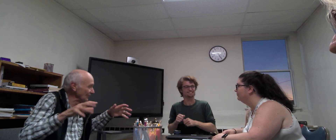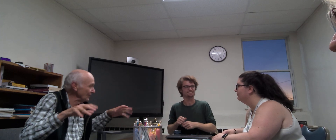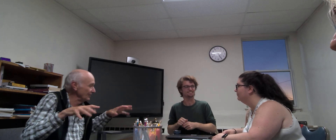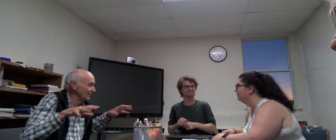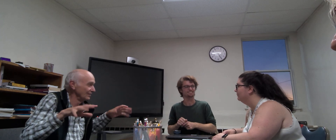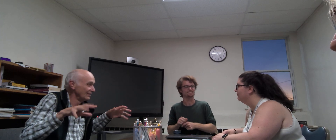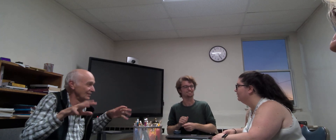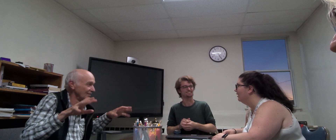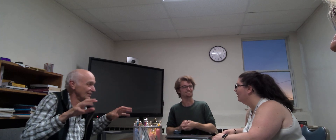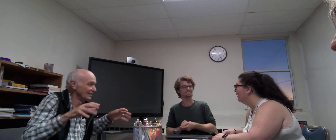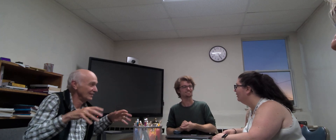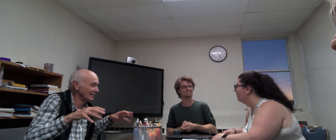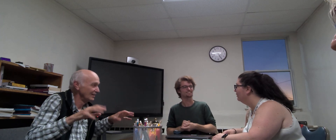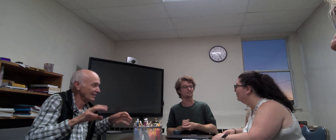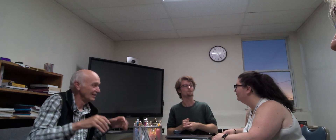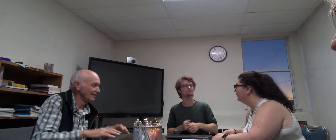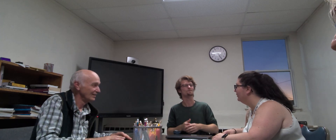good. Oh, okay.